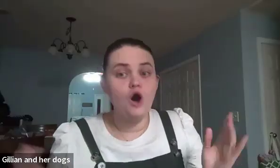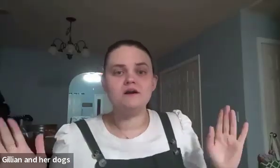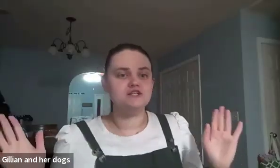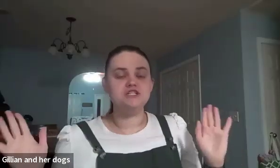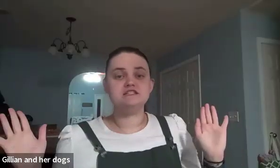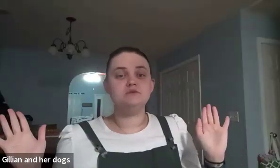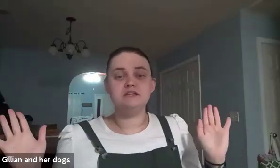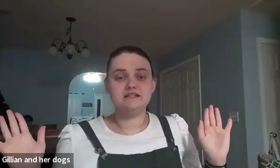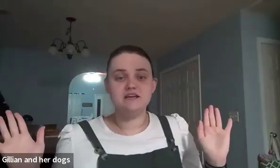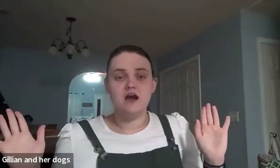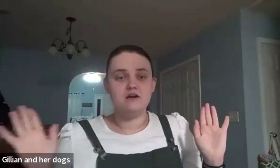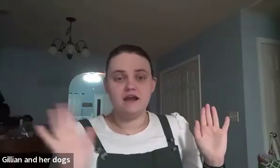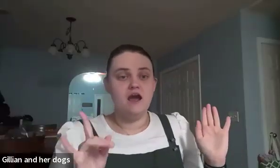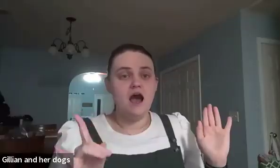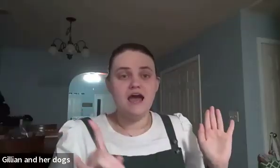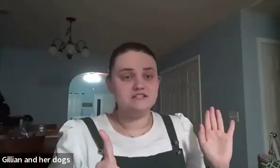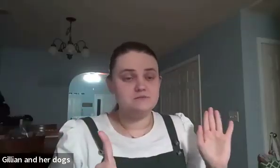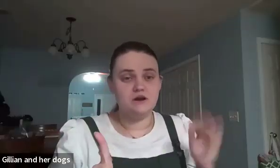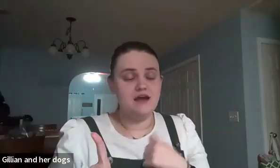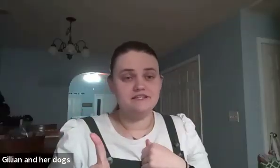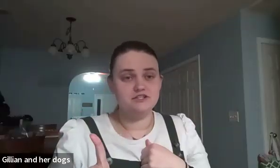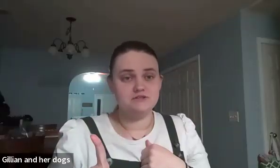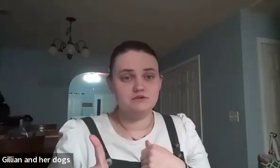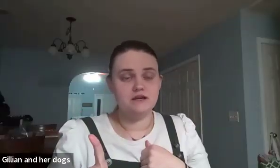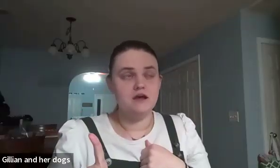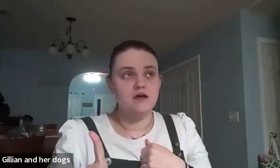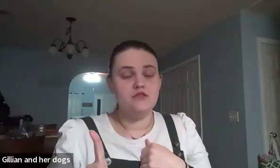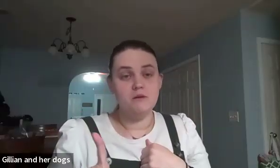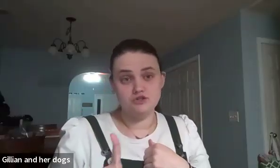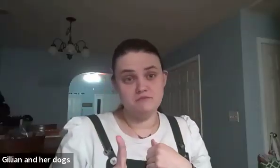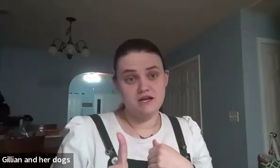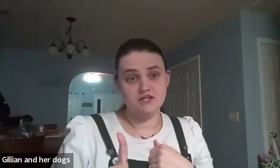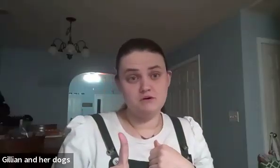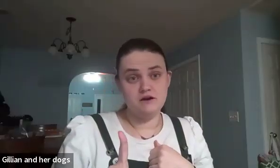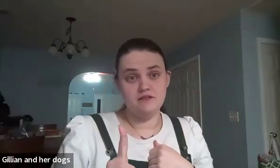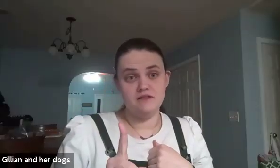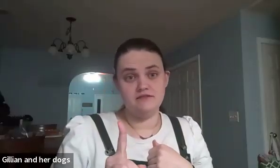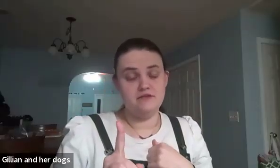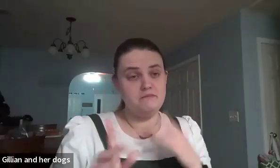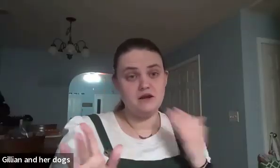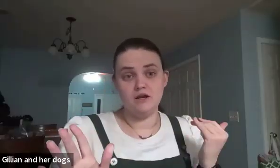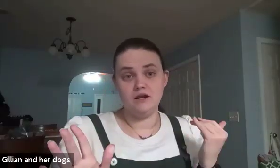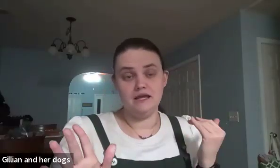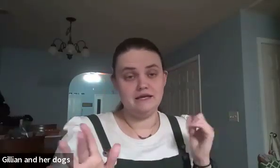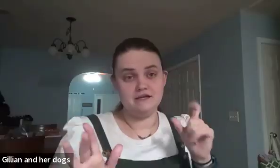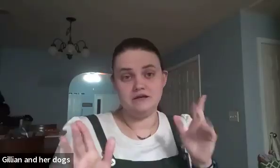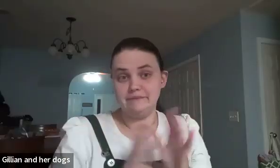Oh my gosh, yes, no, please. All right. I'm sorry, I have to interject real quick. The more dramatic you are, the better ASL can